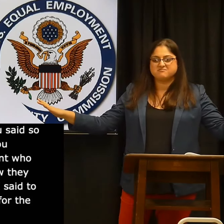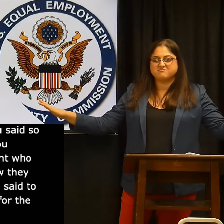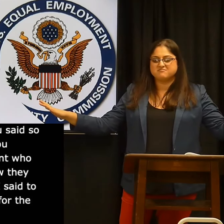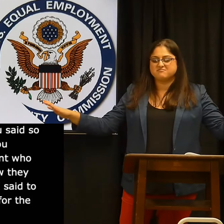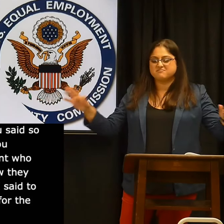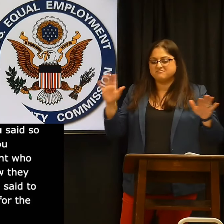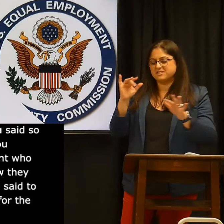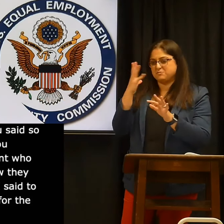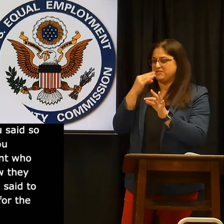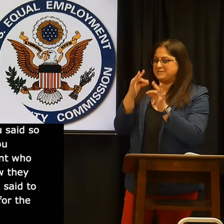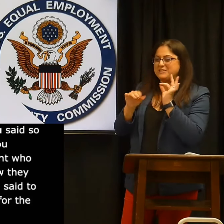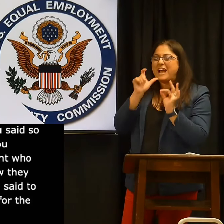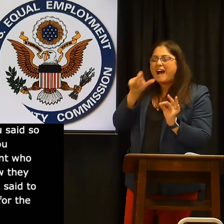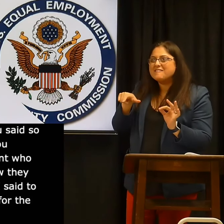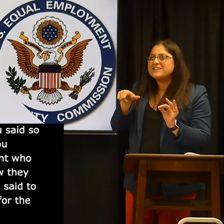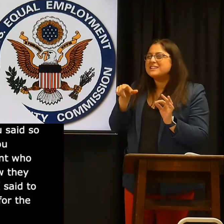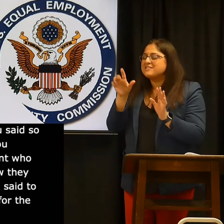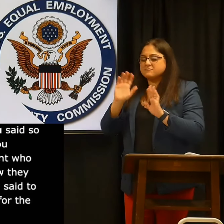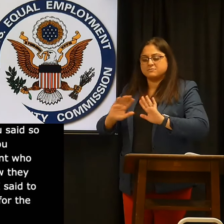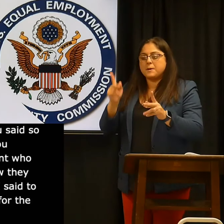interpreter. And it was pretty simple, right?